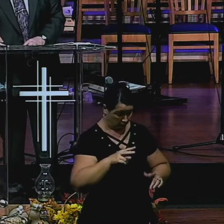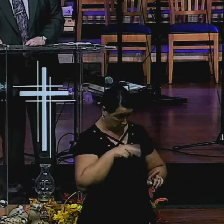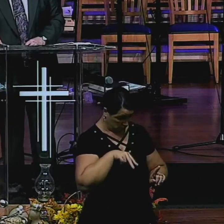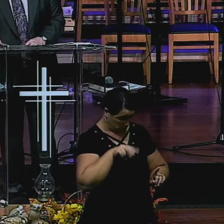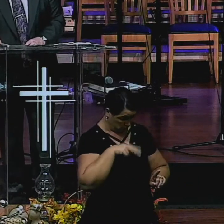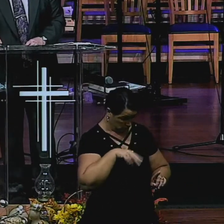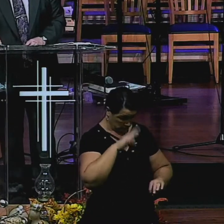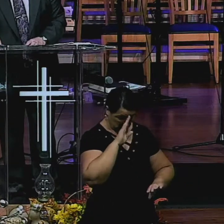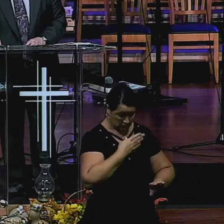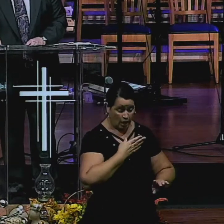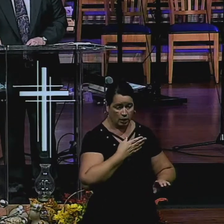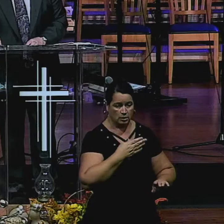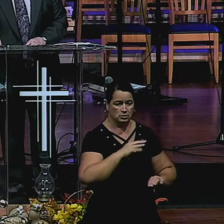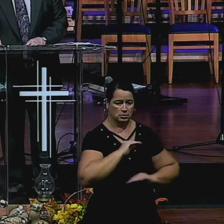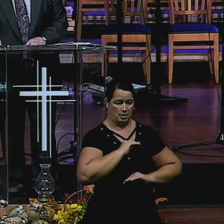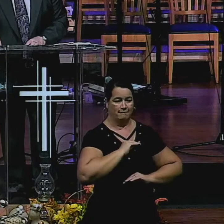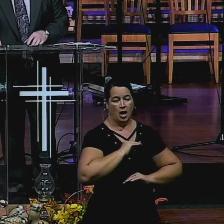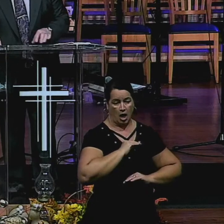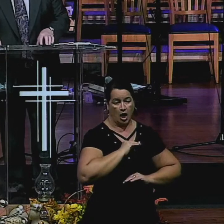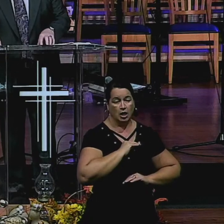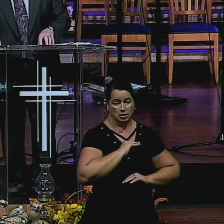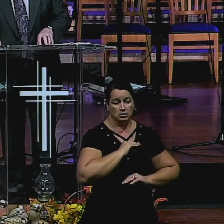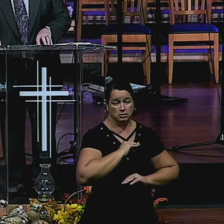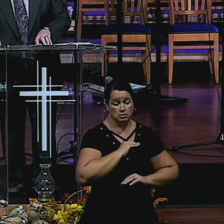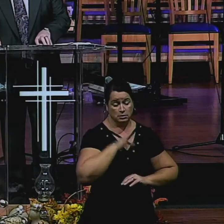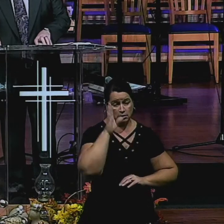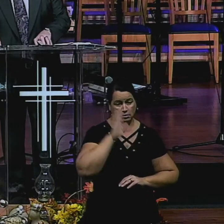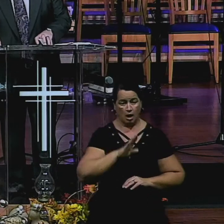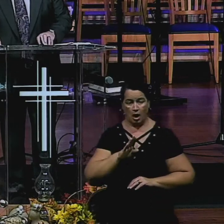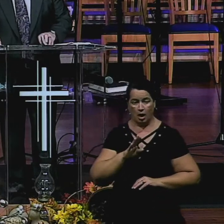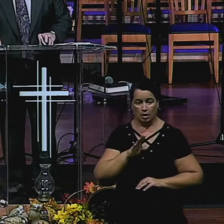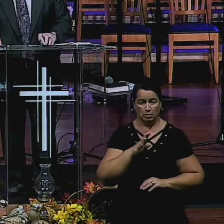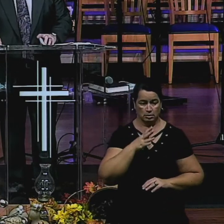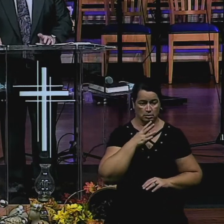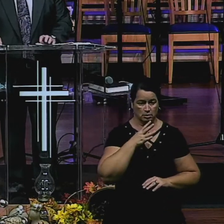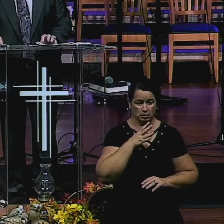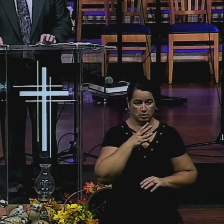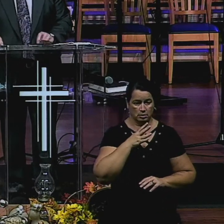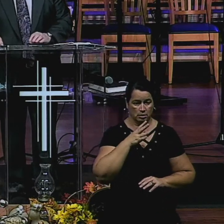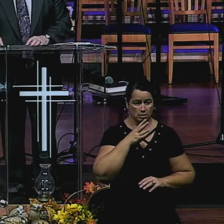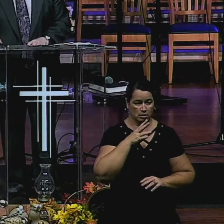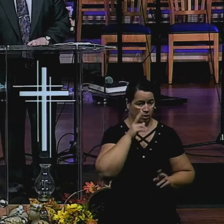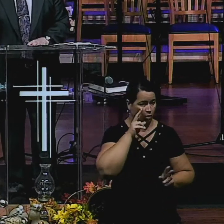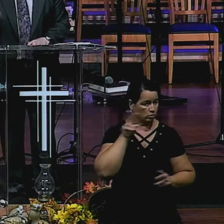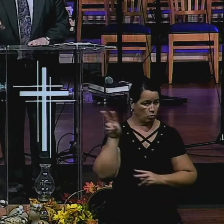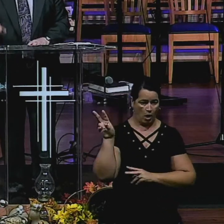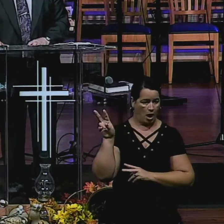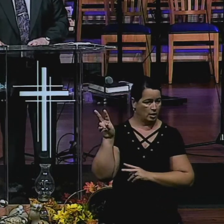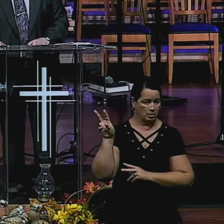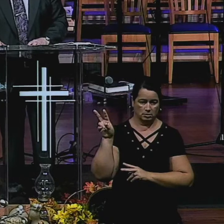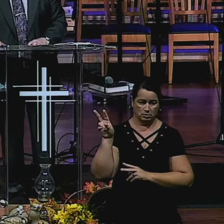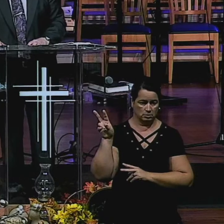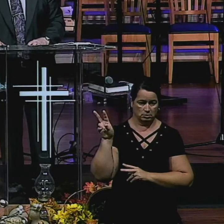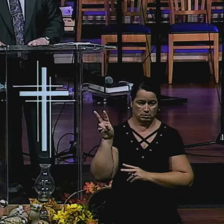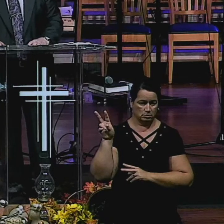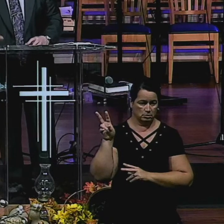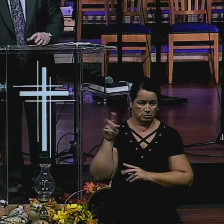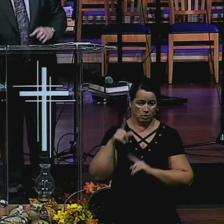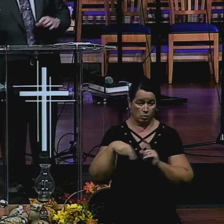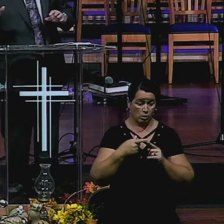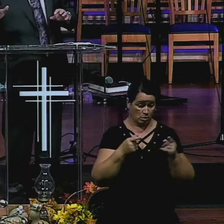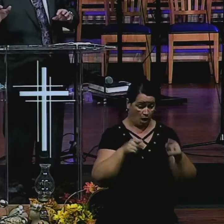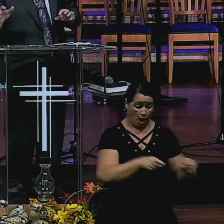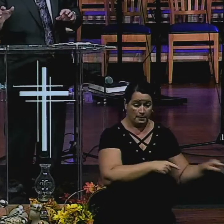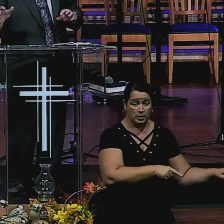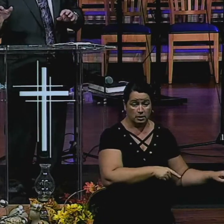He turned away his righteous wrath from sinners. The wrath that should have been poured out on sinners was poured out on Jesus.